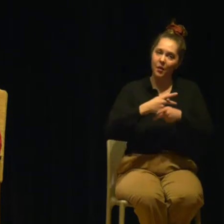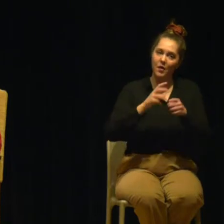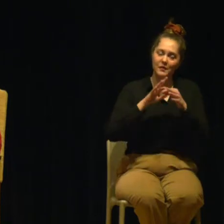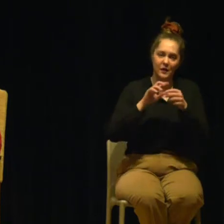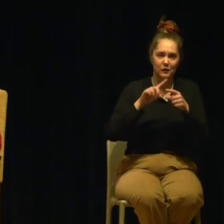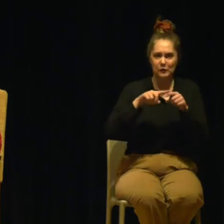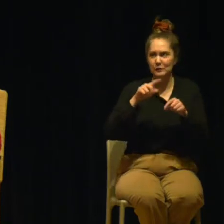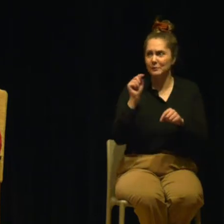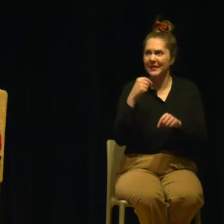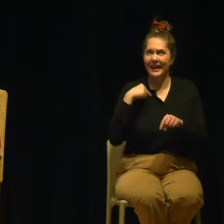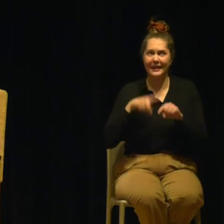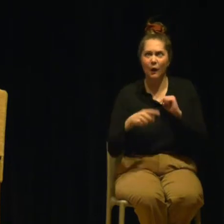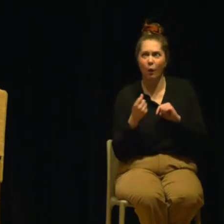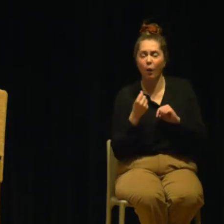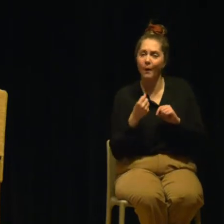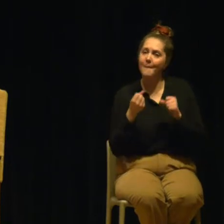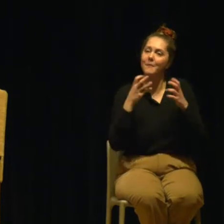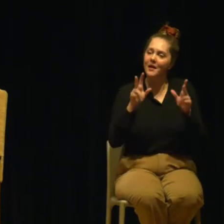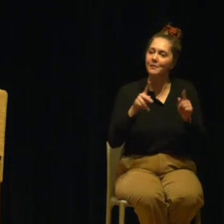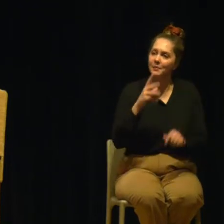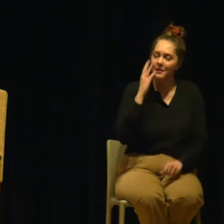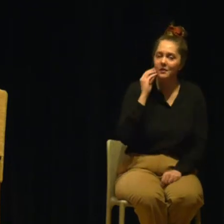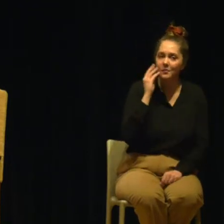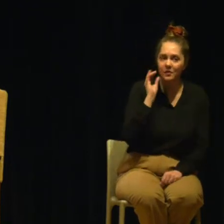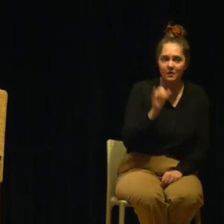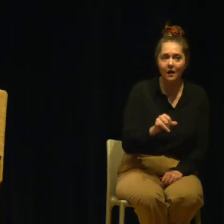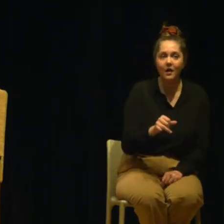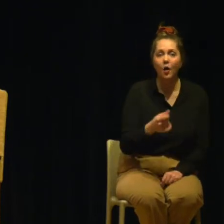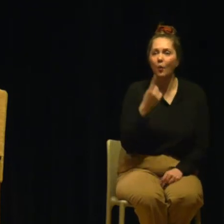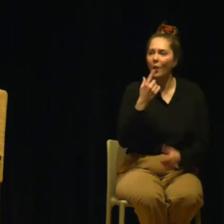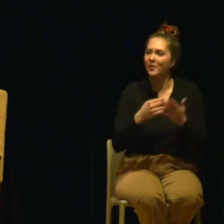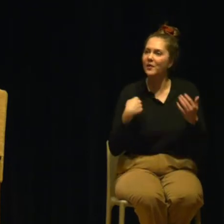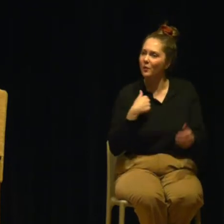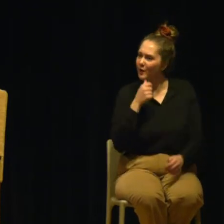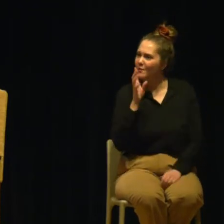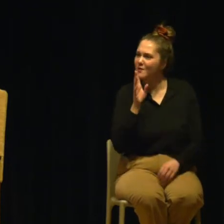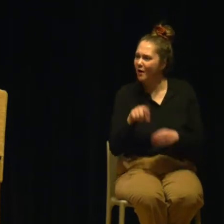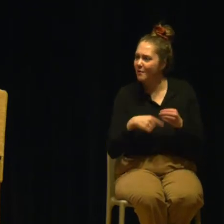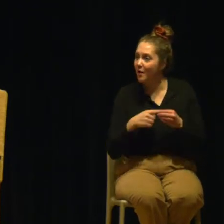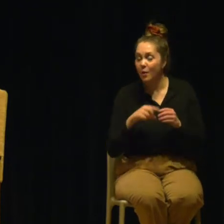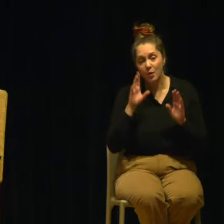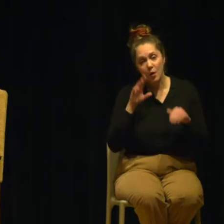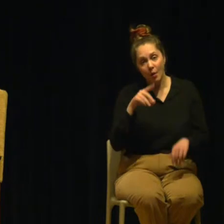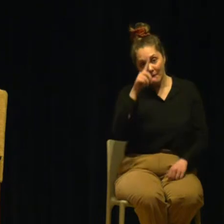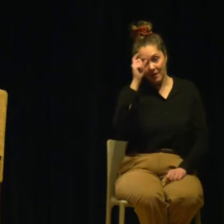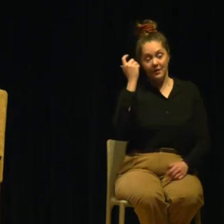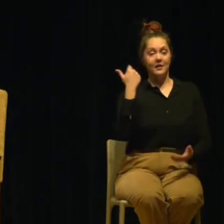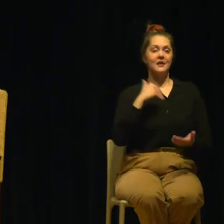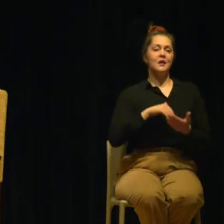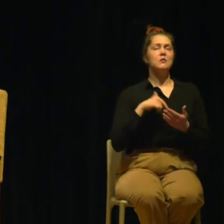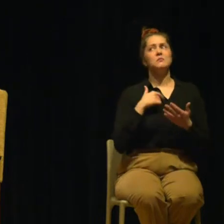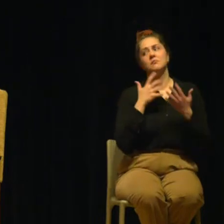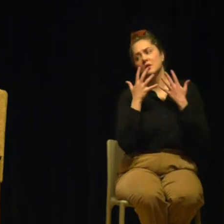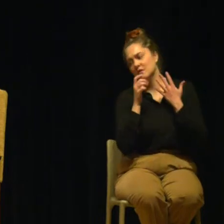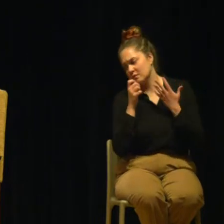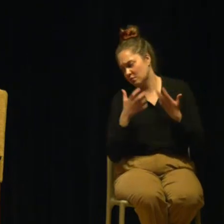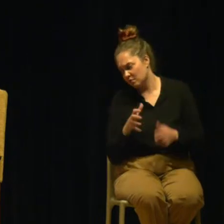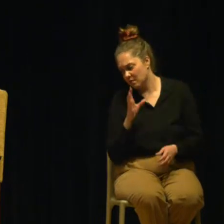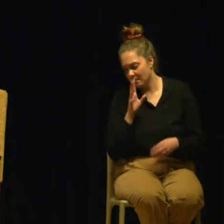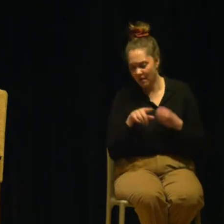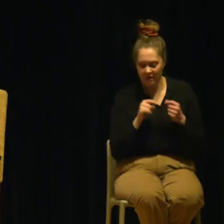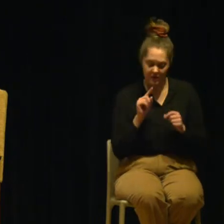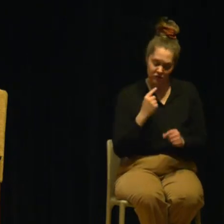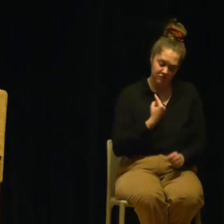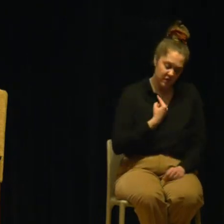many people have it. And it's another one of those things that we don't talk about. You know, because again, we're embarrassed. I don't want to talk about it. It's just